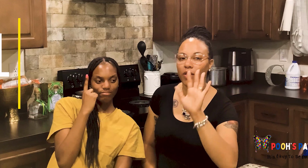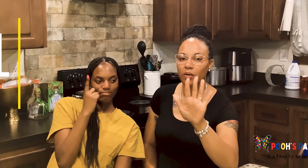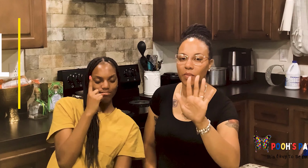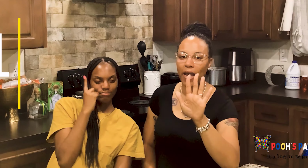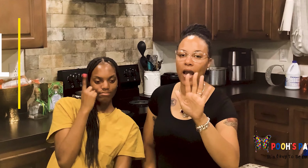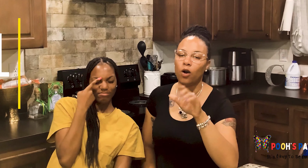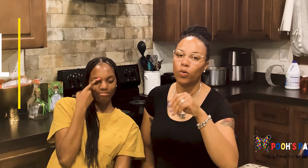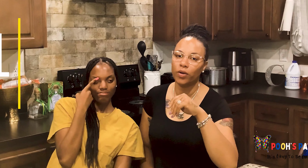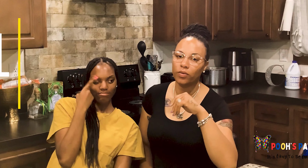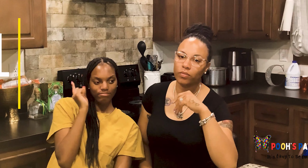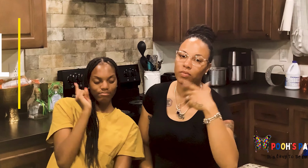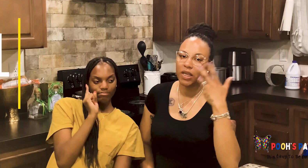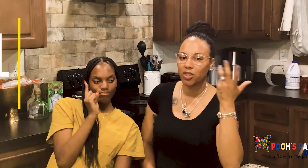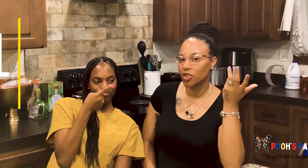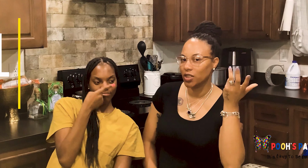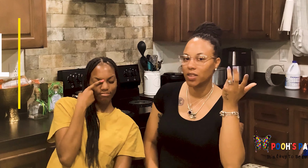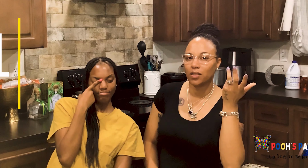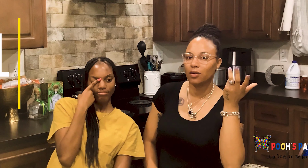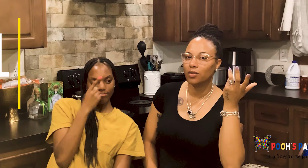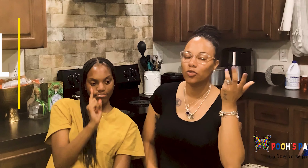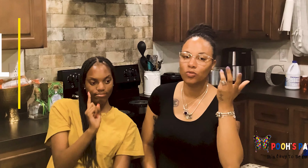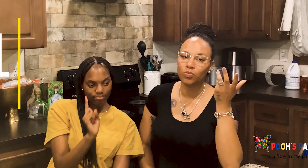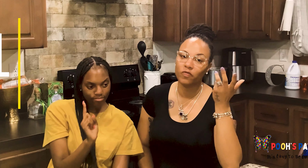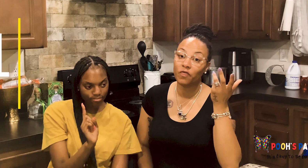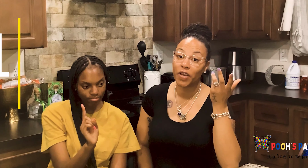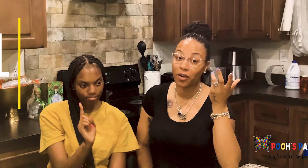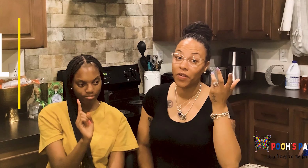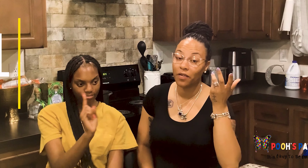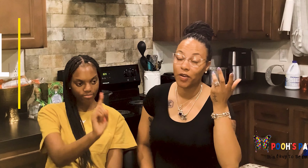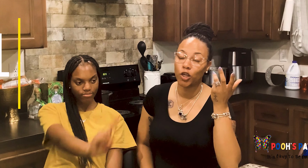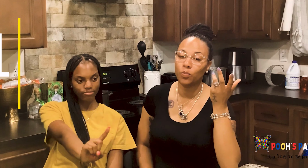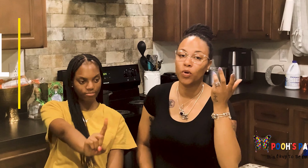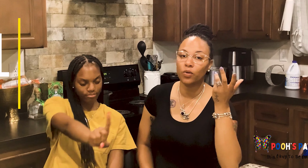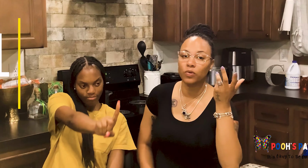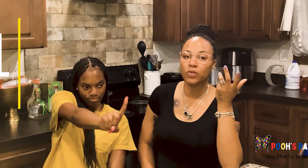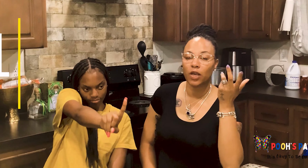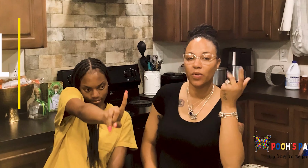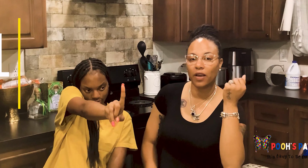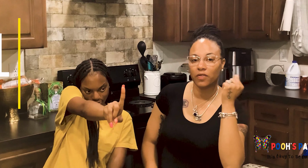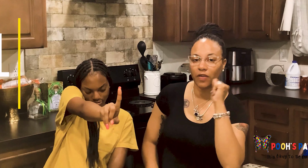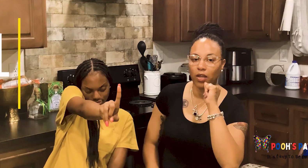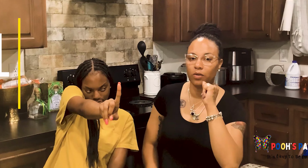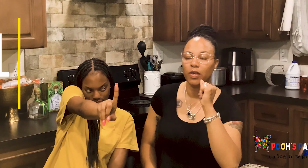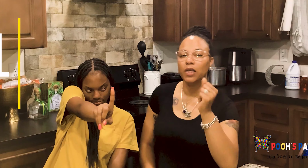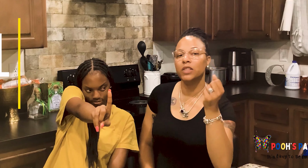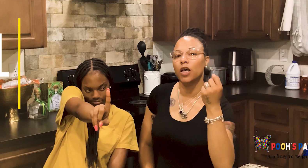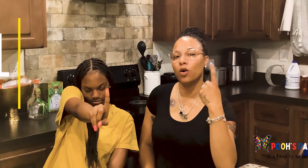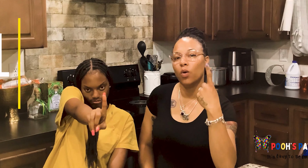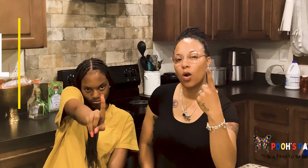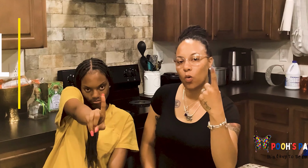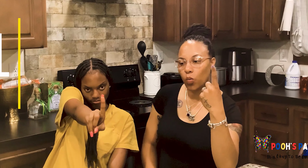them outward. That is just two very, very, very important rules that we have to follow. So